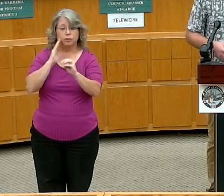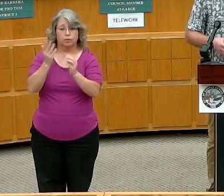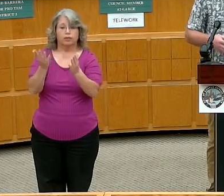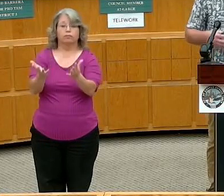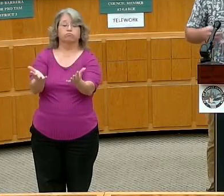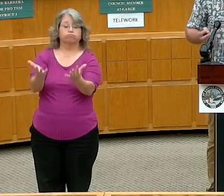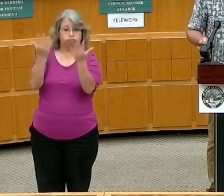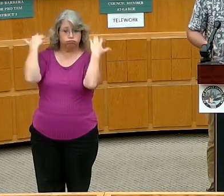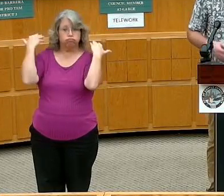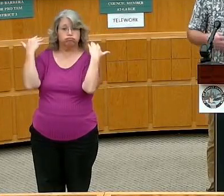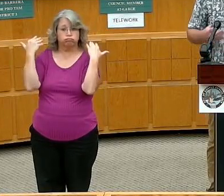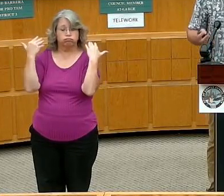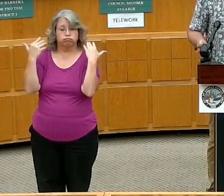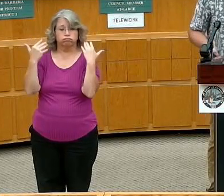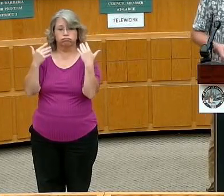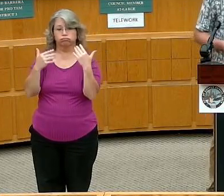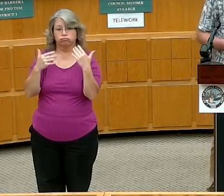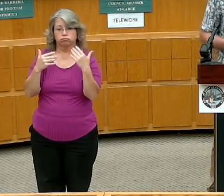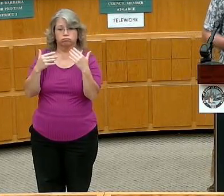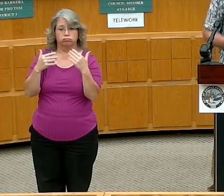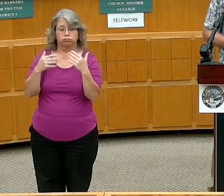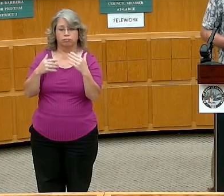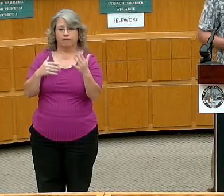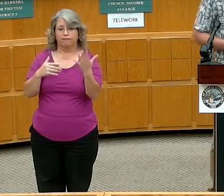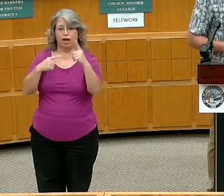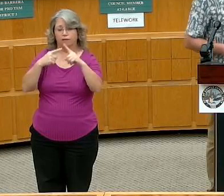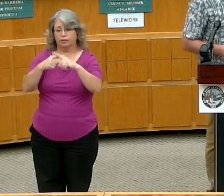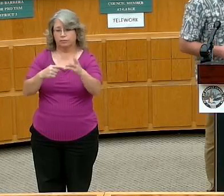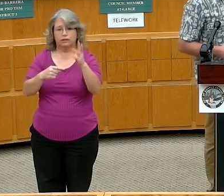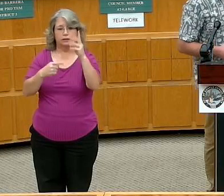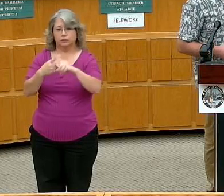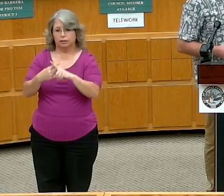1.5x, it's by 5x, 6x, it's a lot.